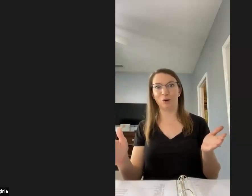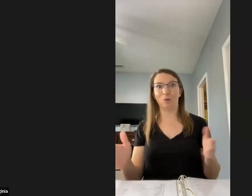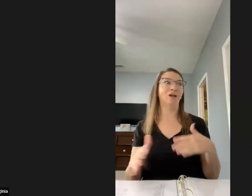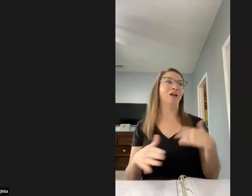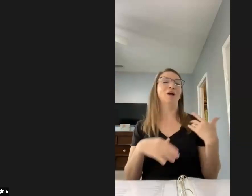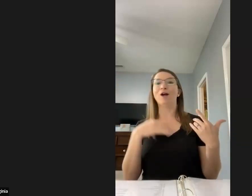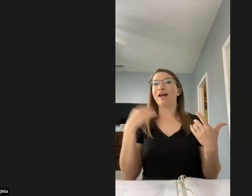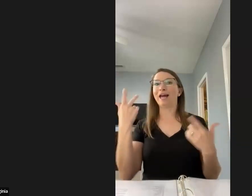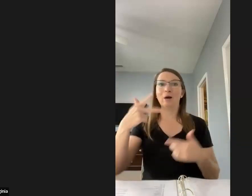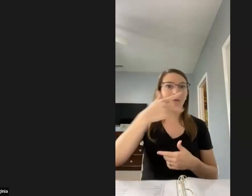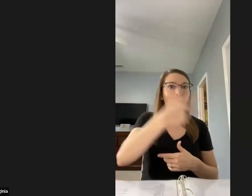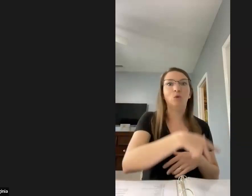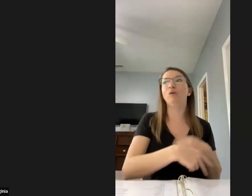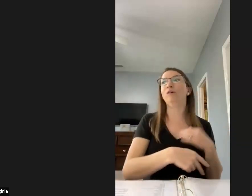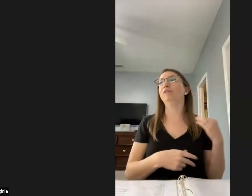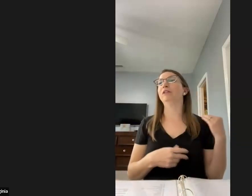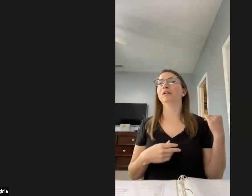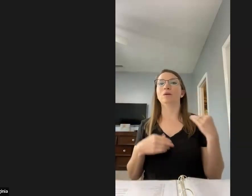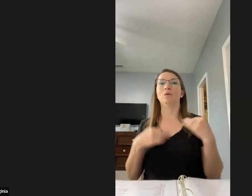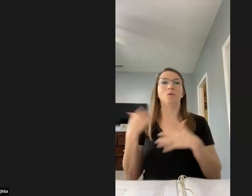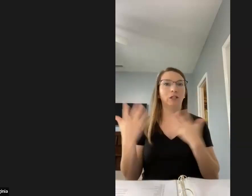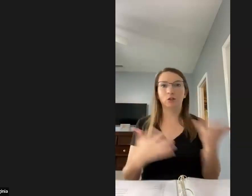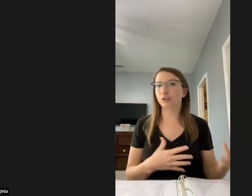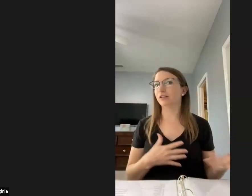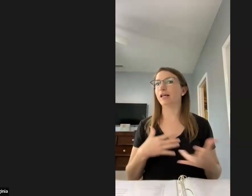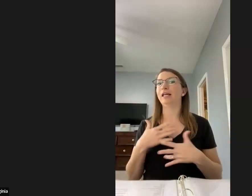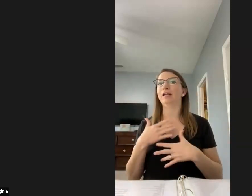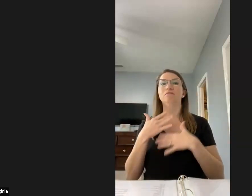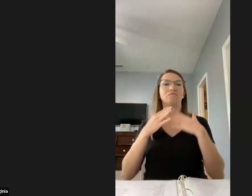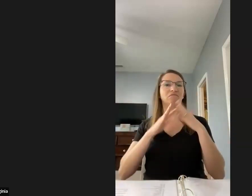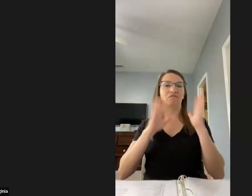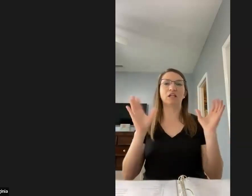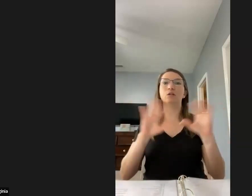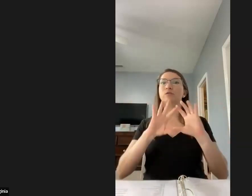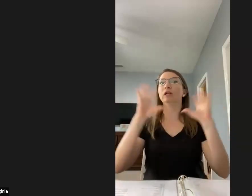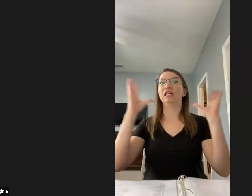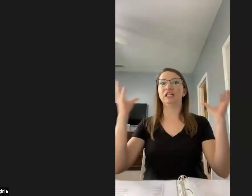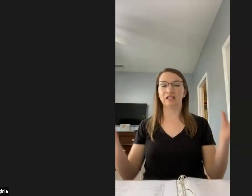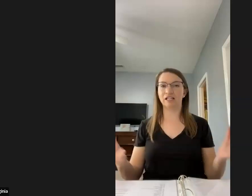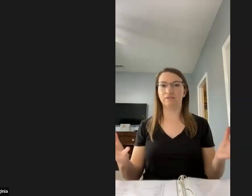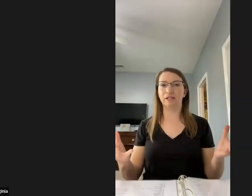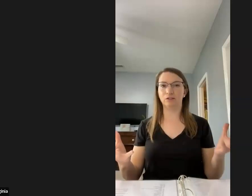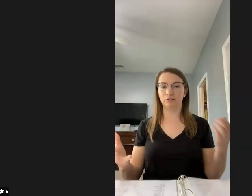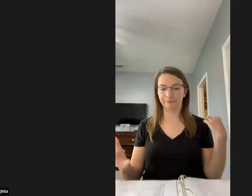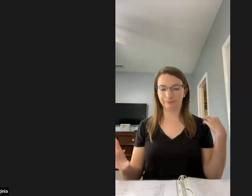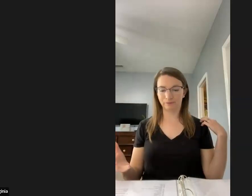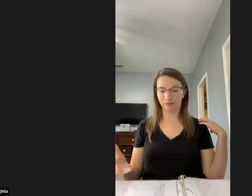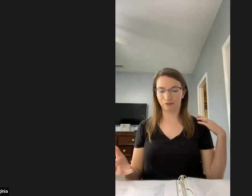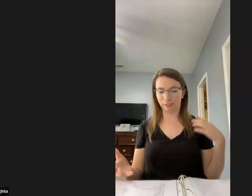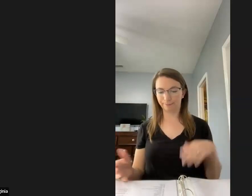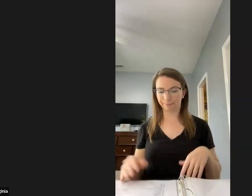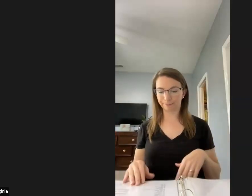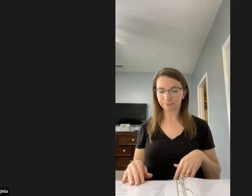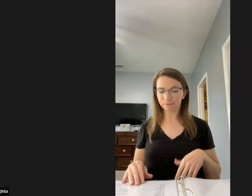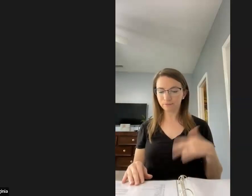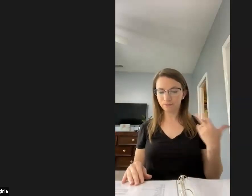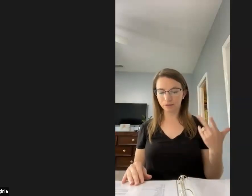show how it moved, what it looked like. That goes for any classifiers. All right.